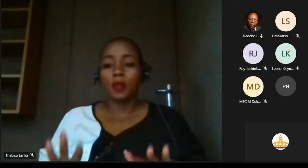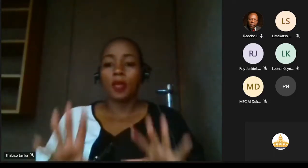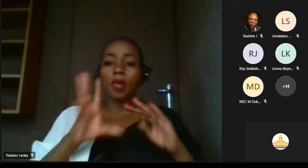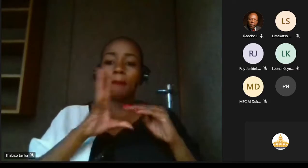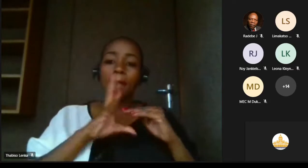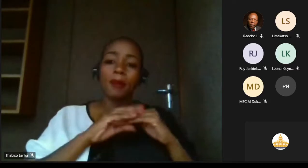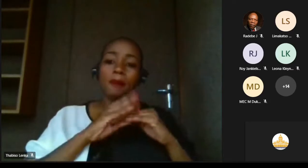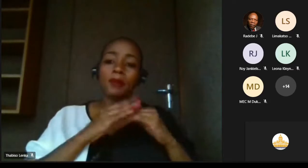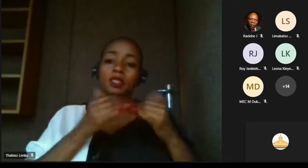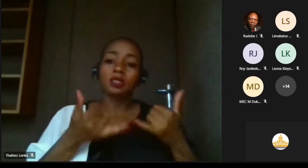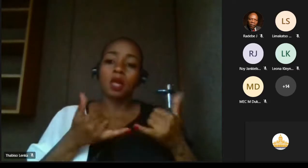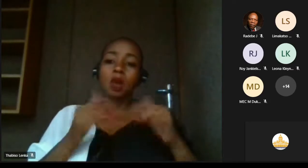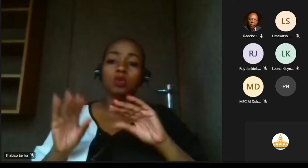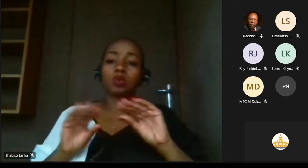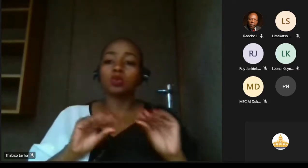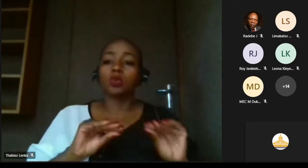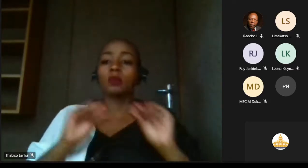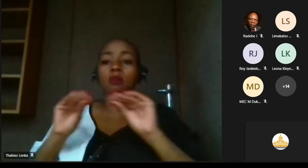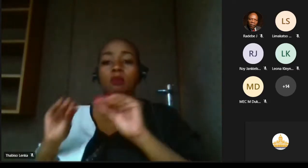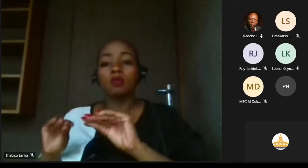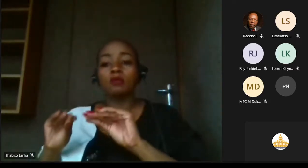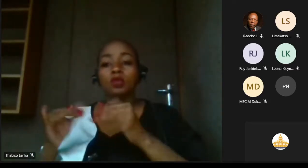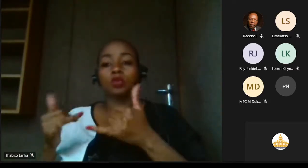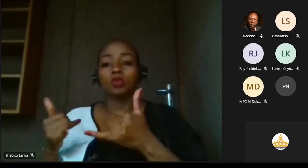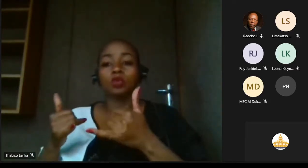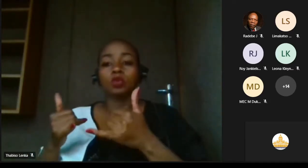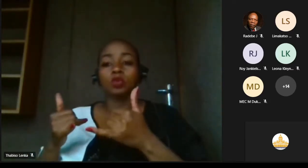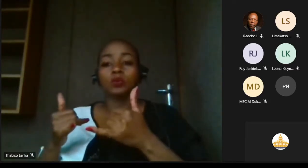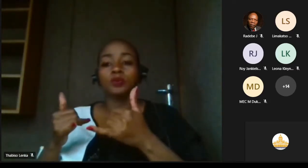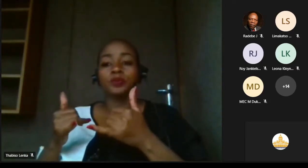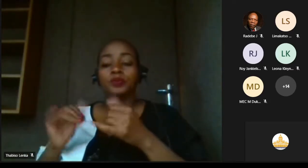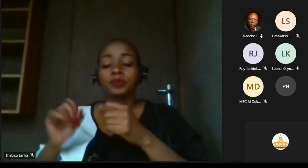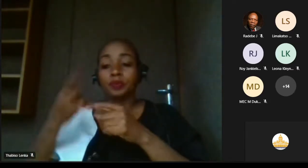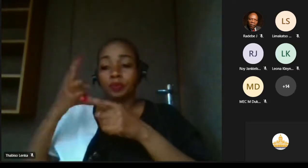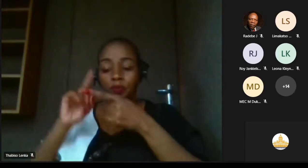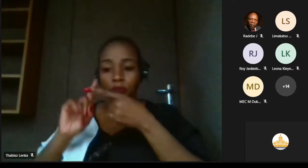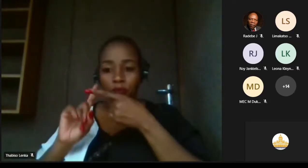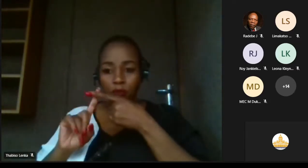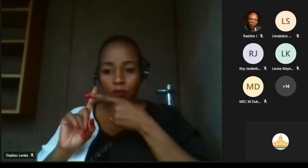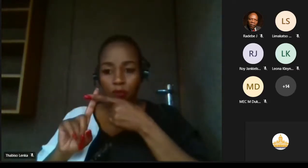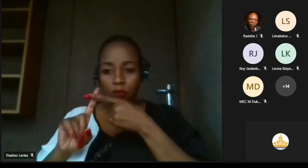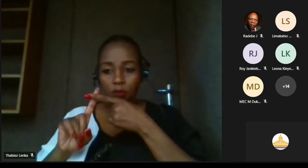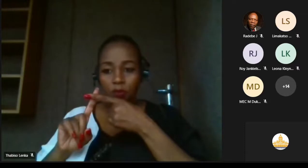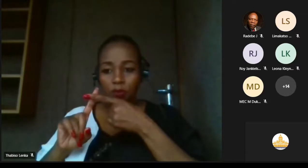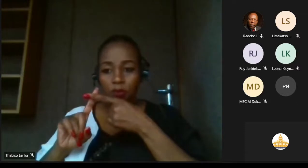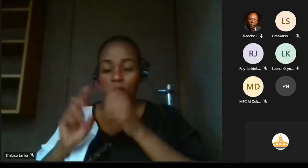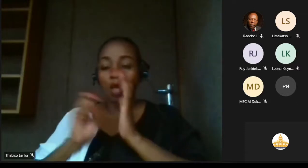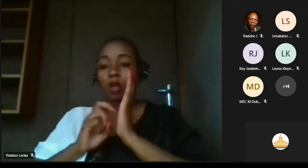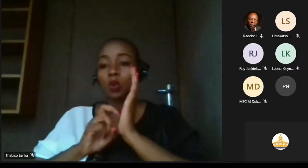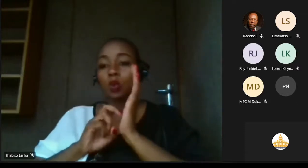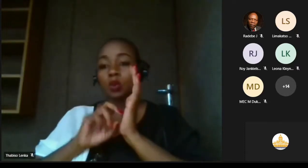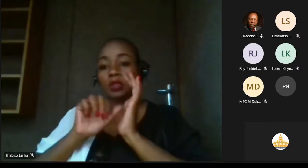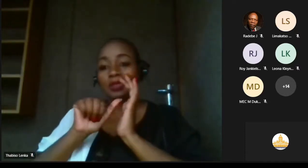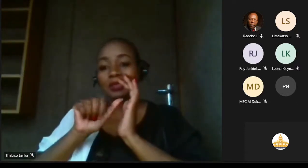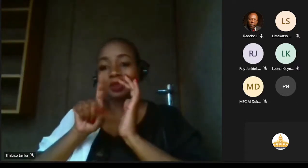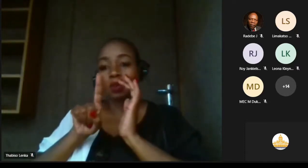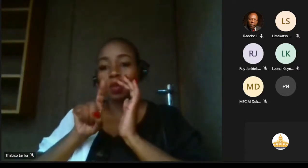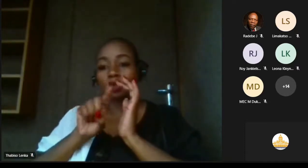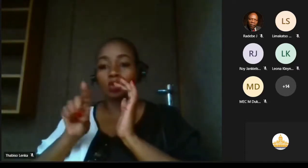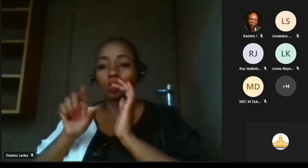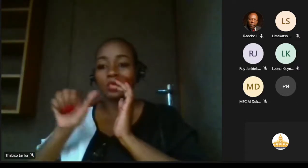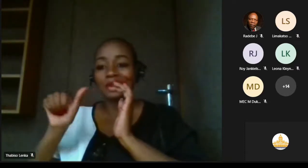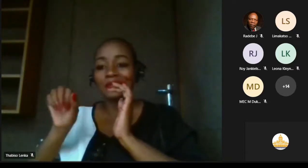Honourable Members, we then move to motions. The first motion in terms of Rule 61 to 63 of the